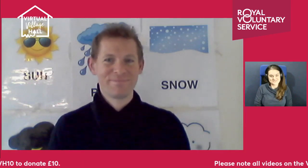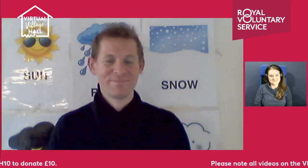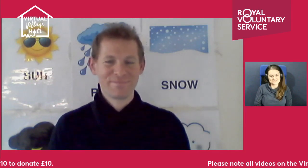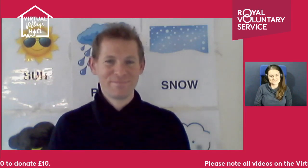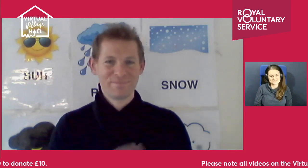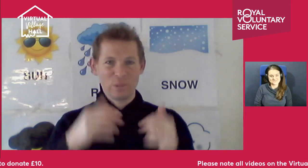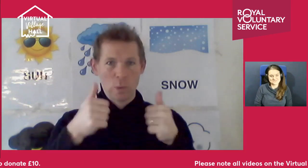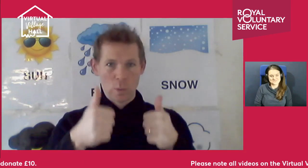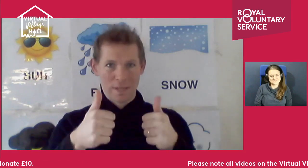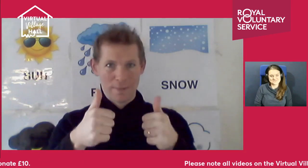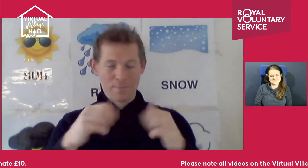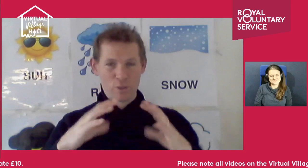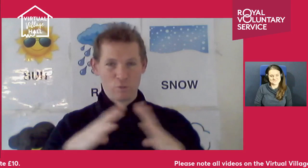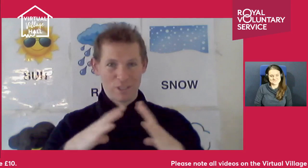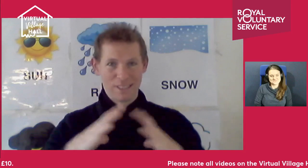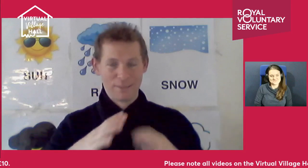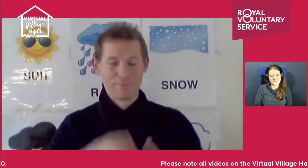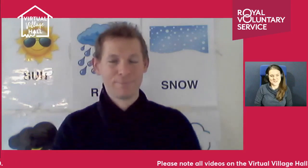right?